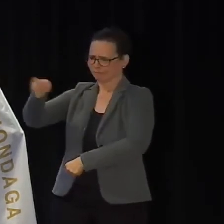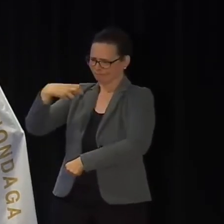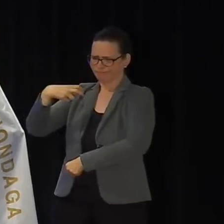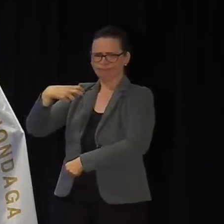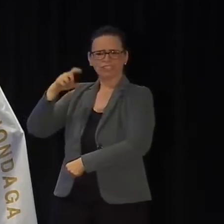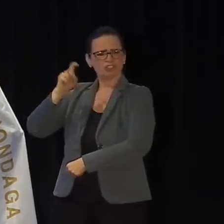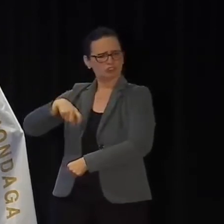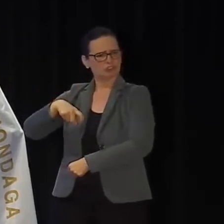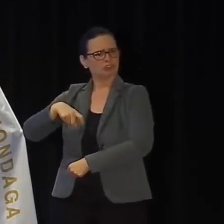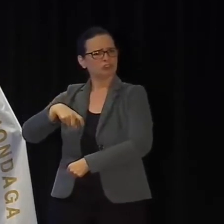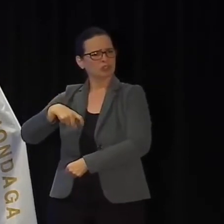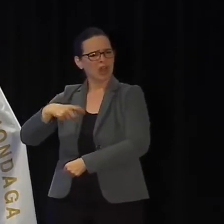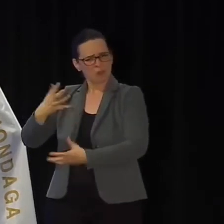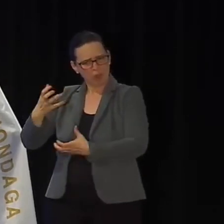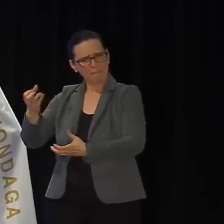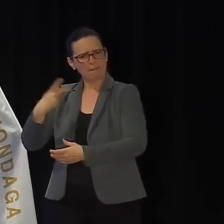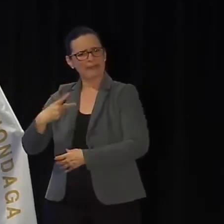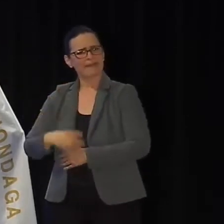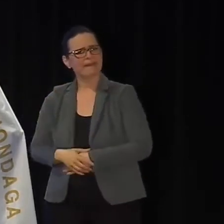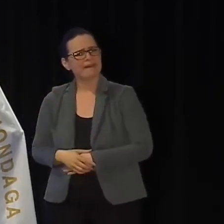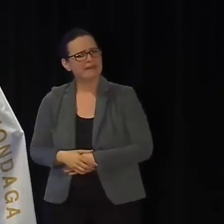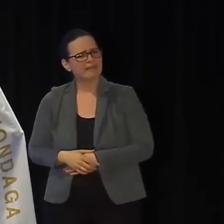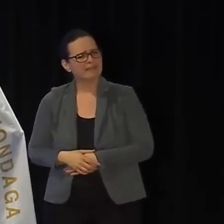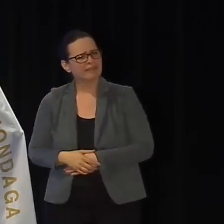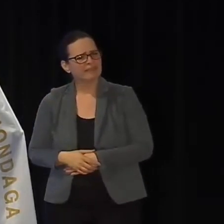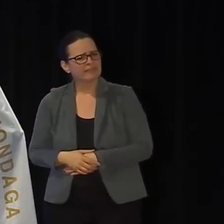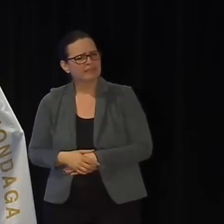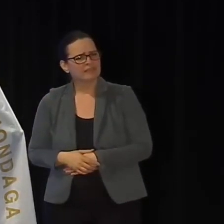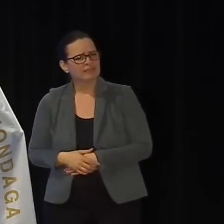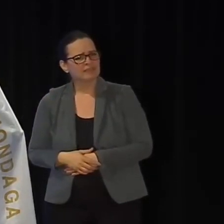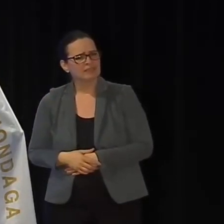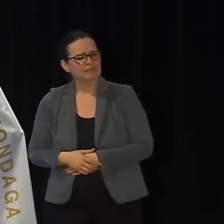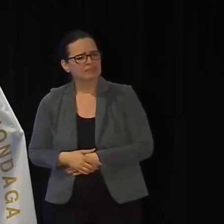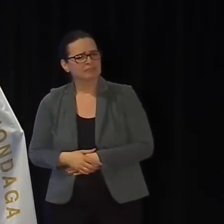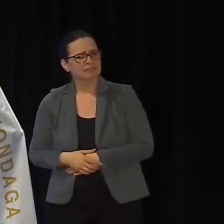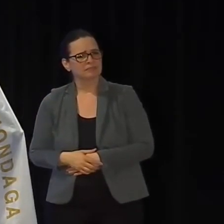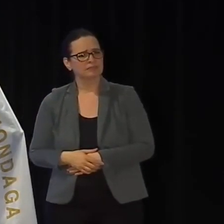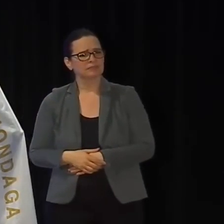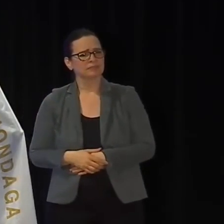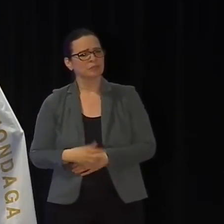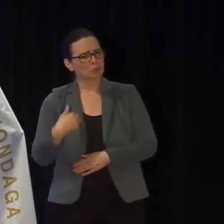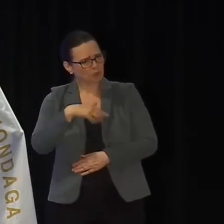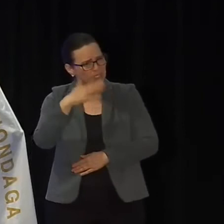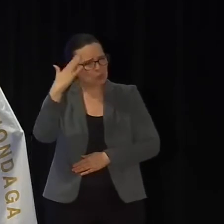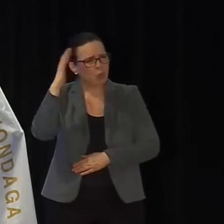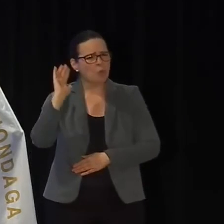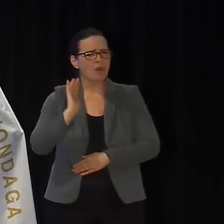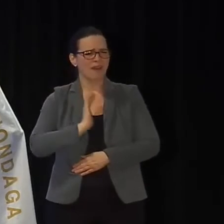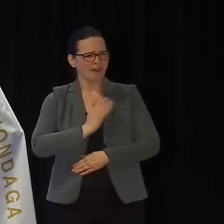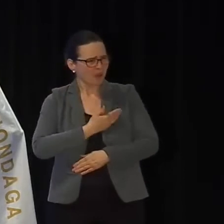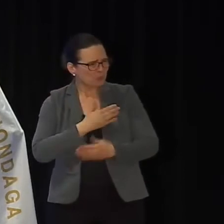But they matter a lot to local businesses here and our community here.